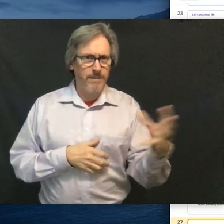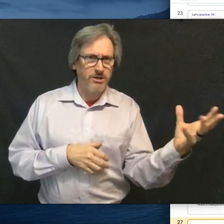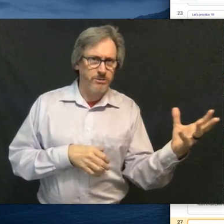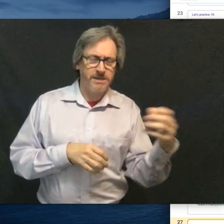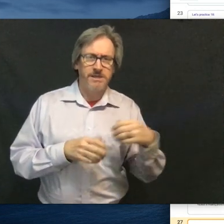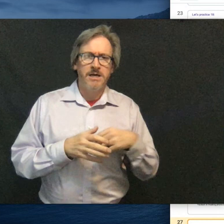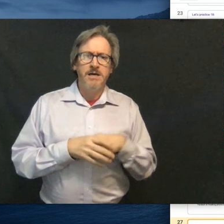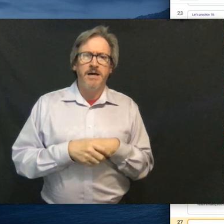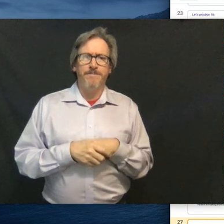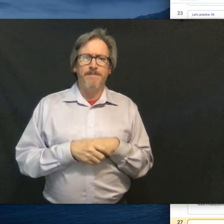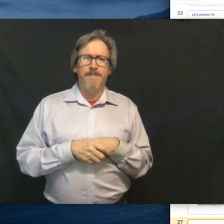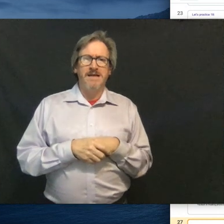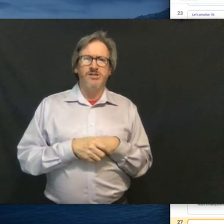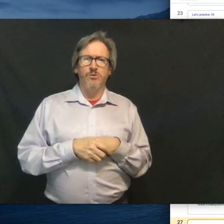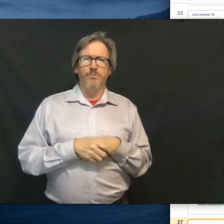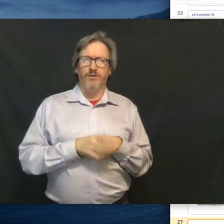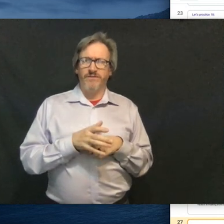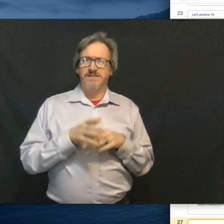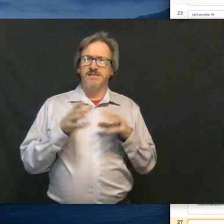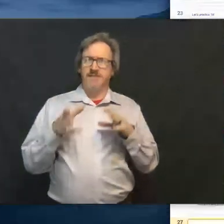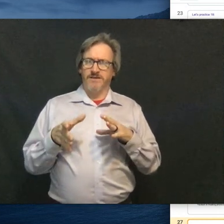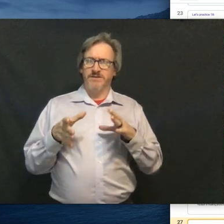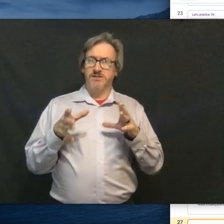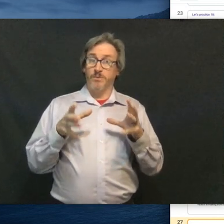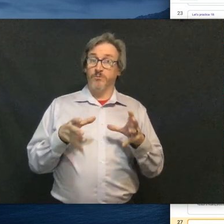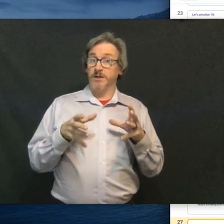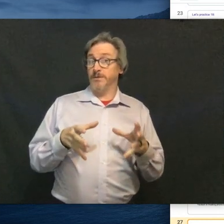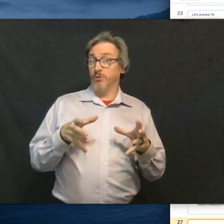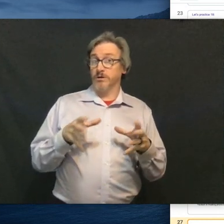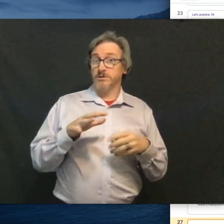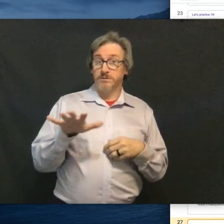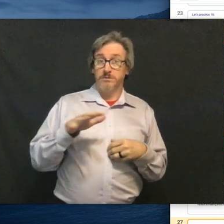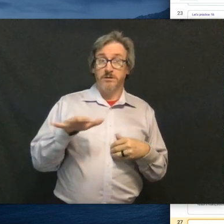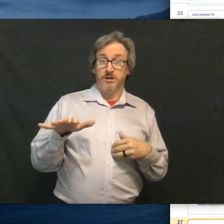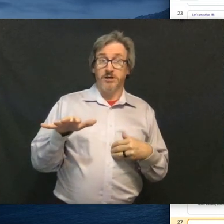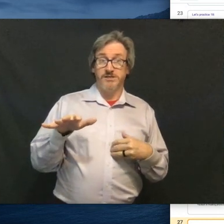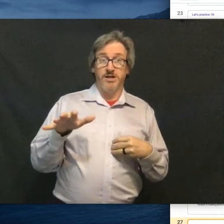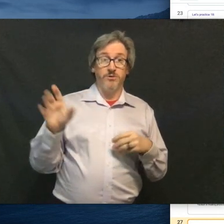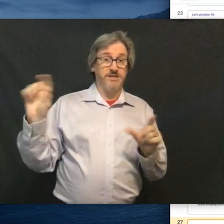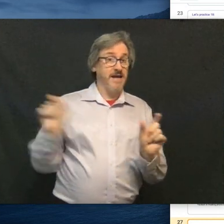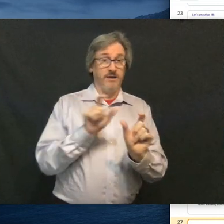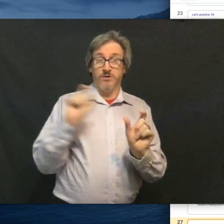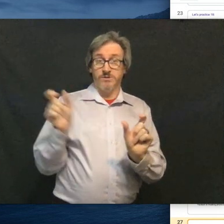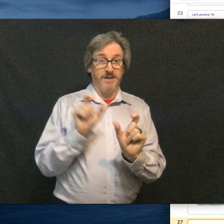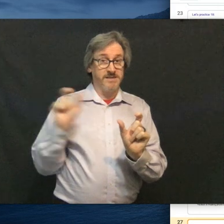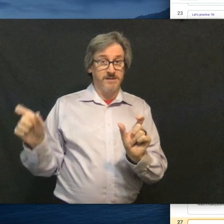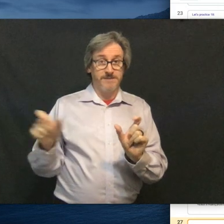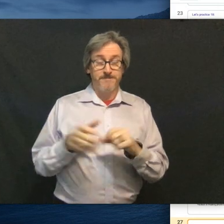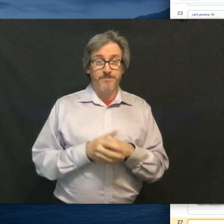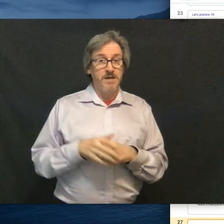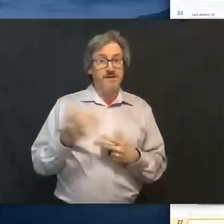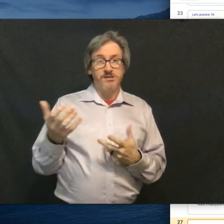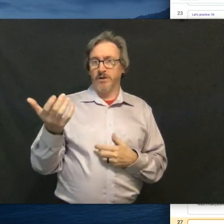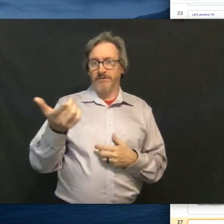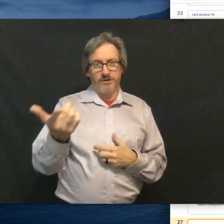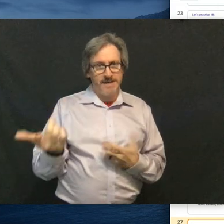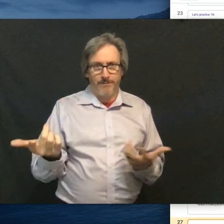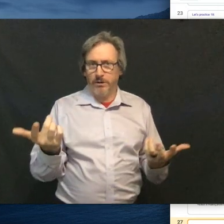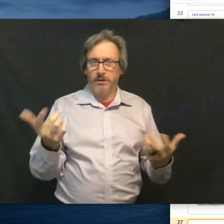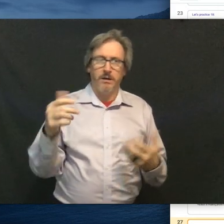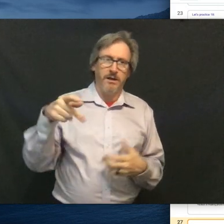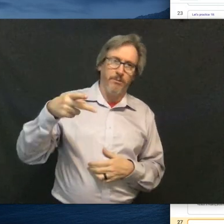your major is. So prefixes and suffixes will be really important because then you just take those pieces. So, like